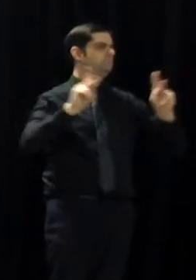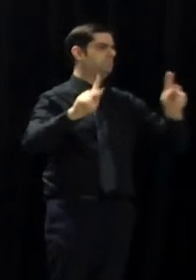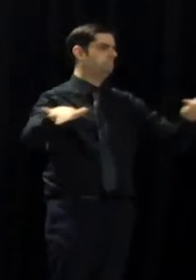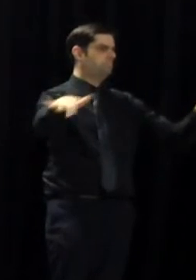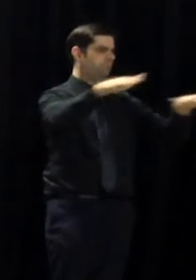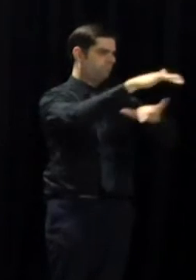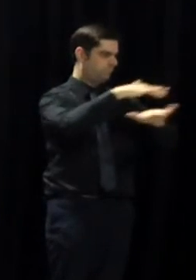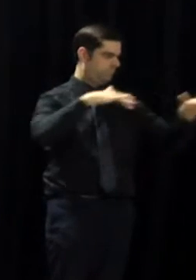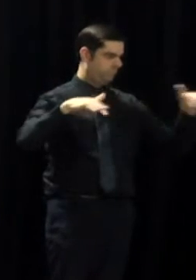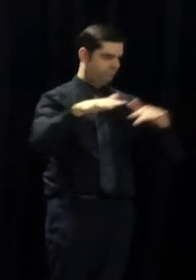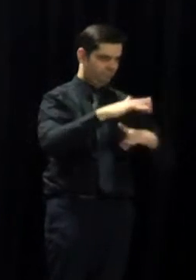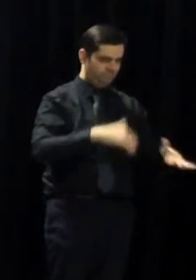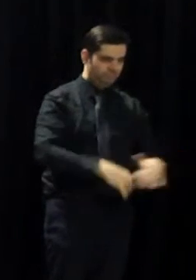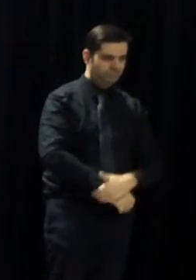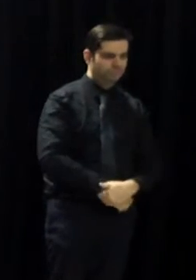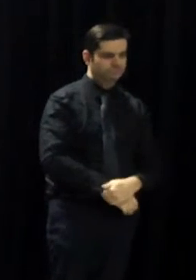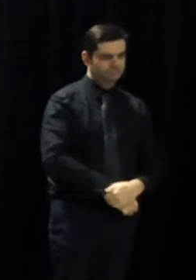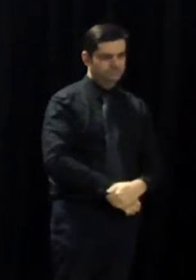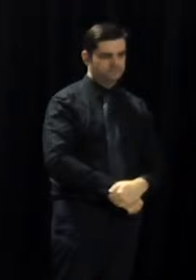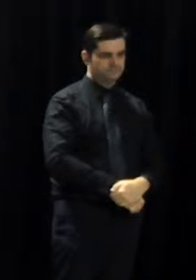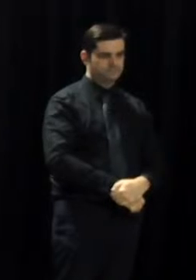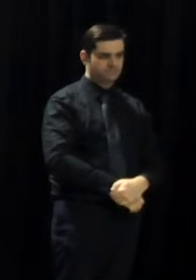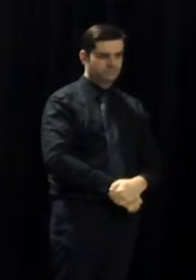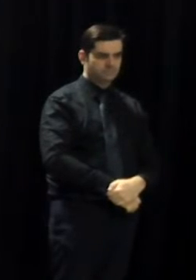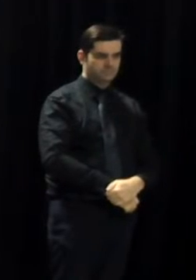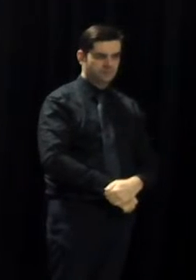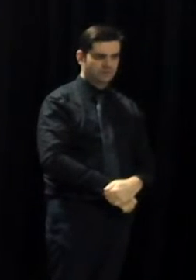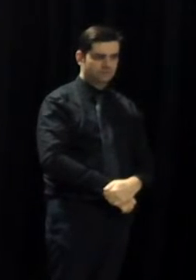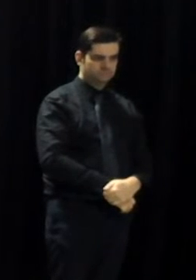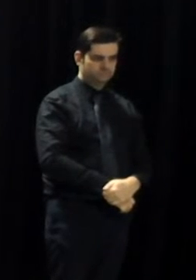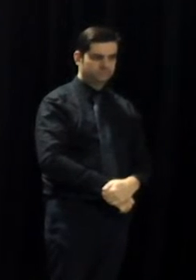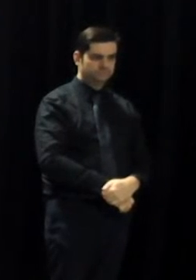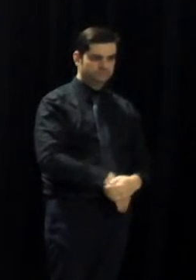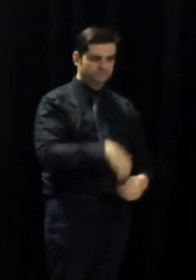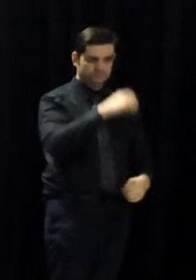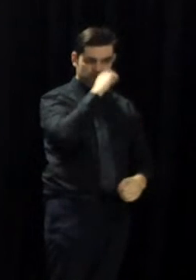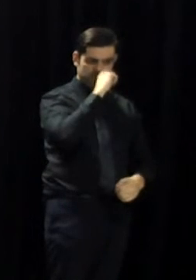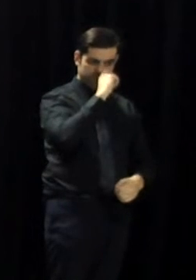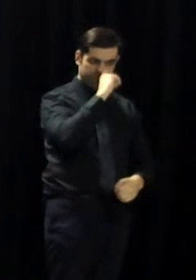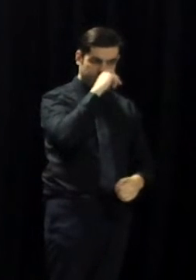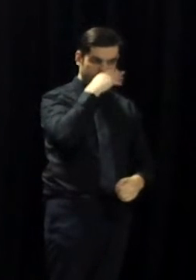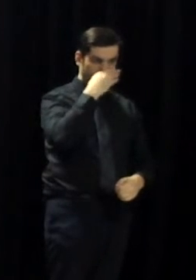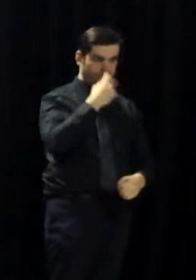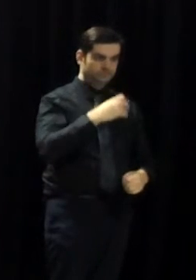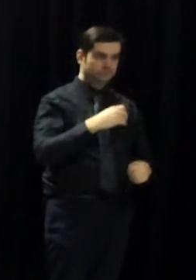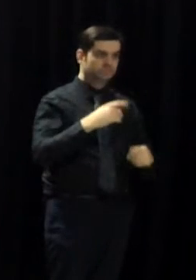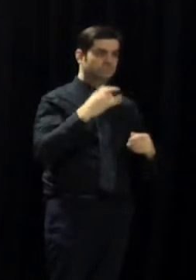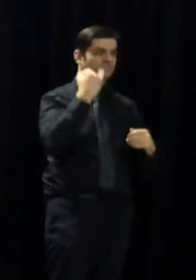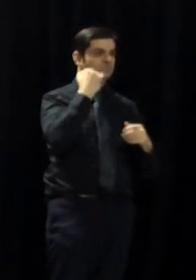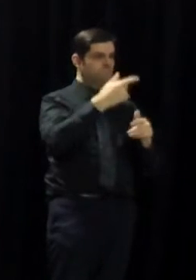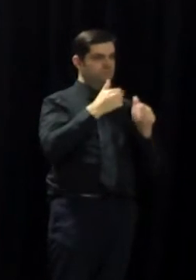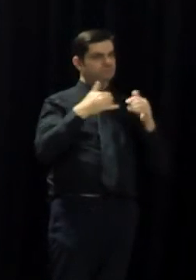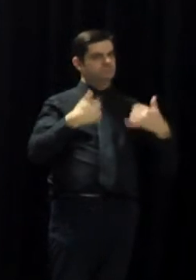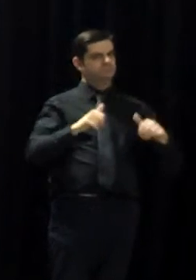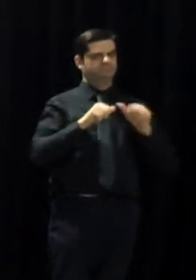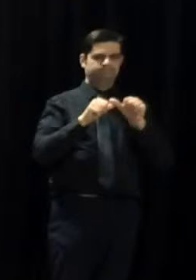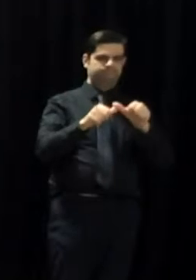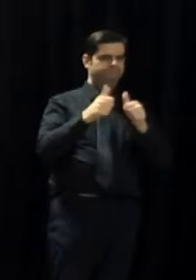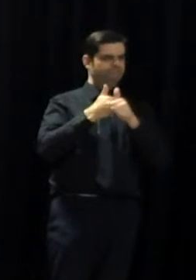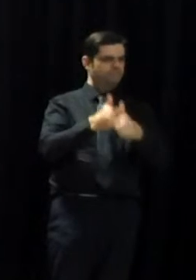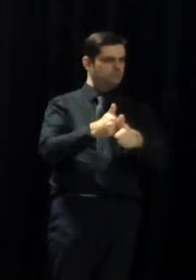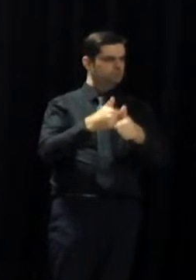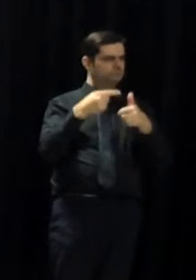protocol. If we do these things, we'll continue to get this virus going in the right direction. And